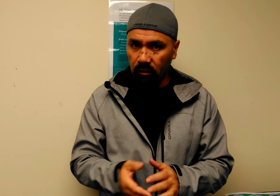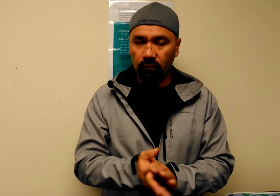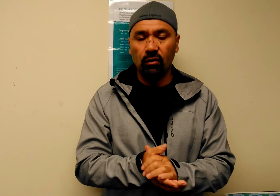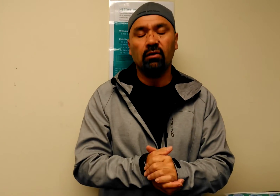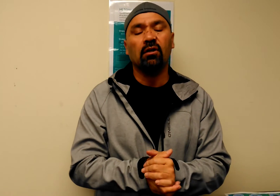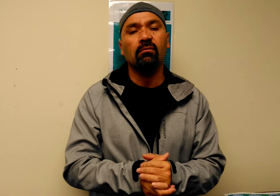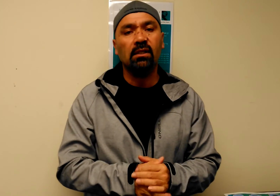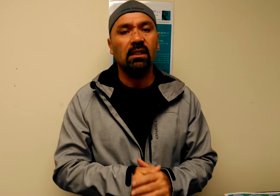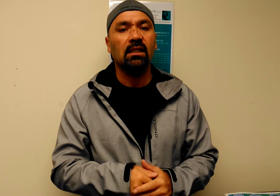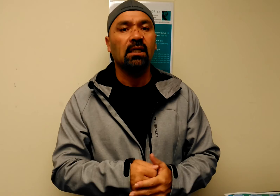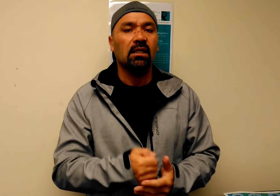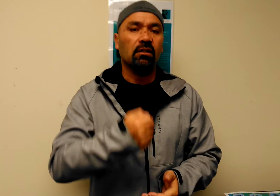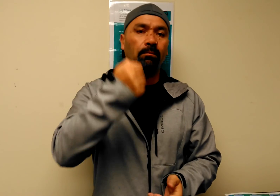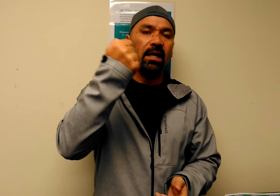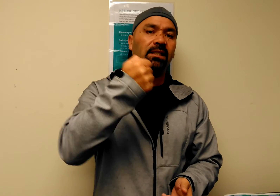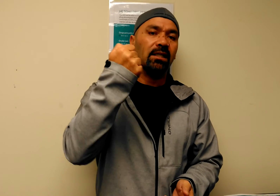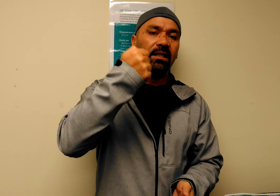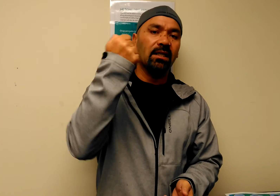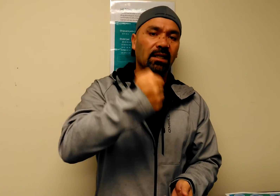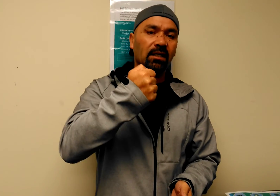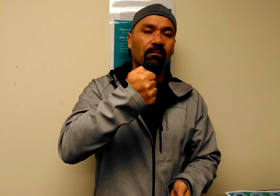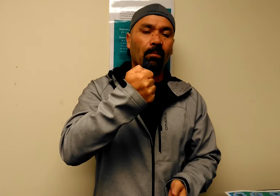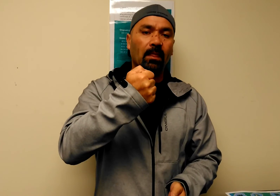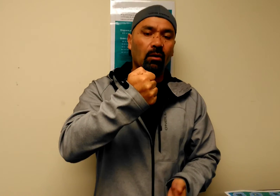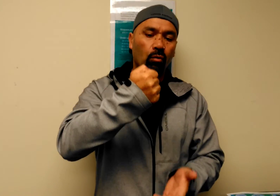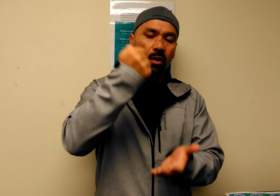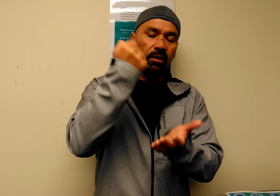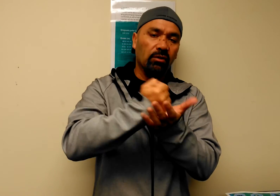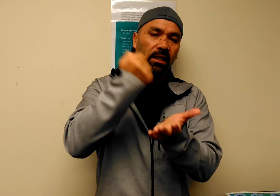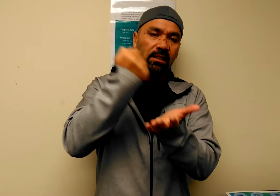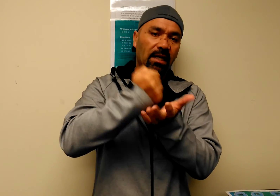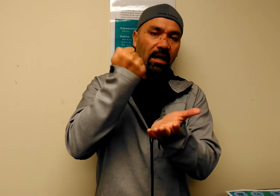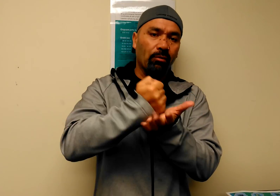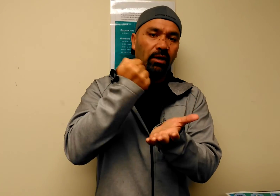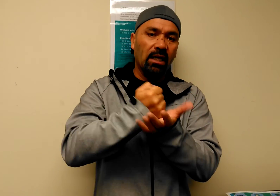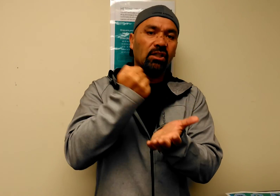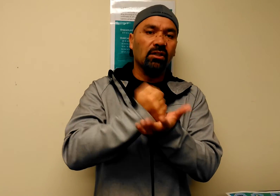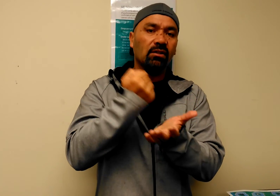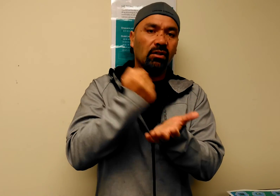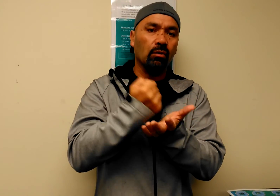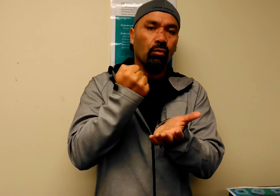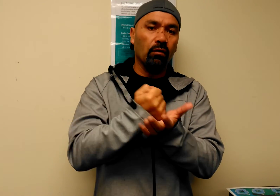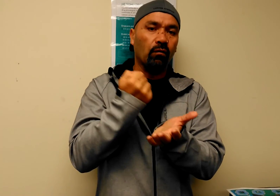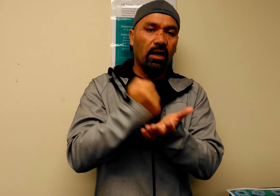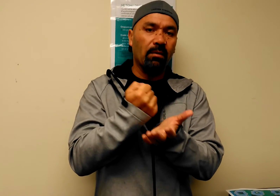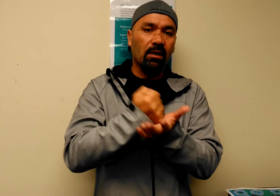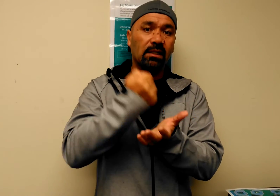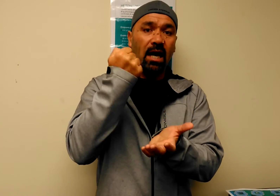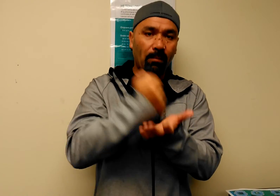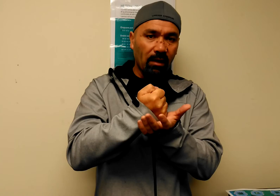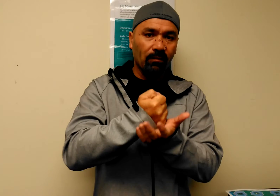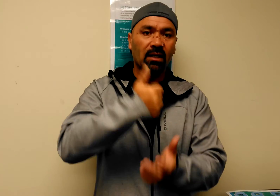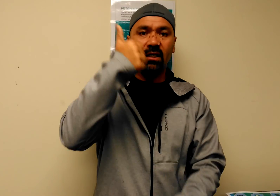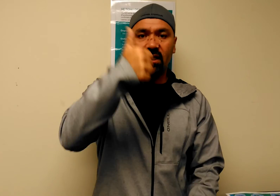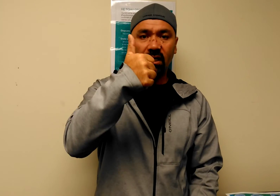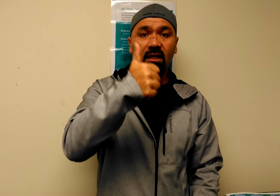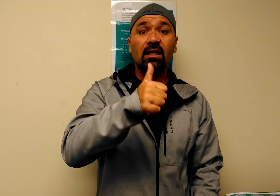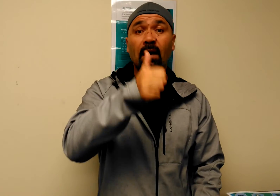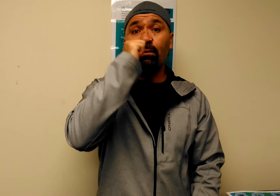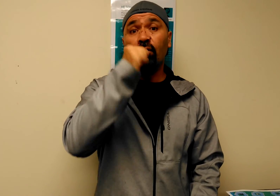a few times. So basically h, why we do that, it's a hammering action, so the word for hammer is hammer. K, kapu, for